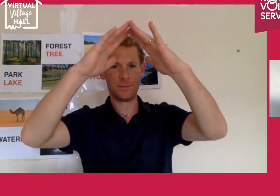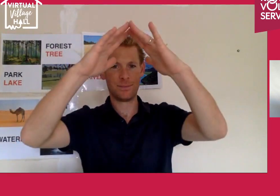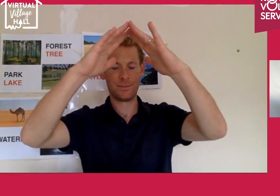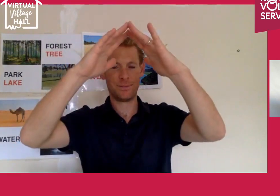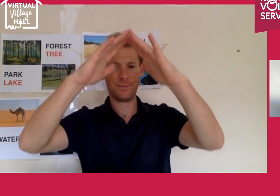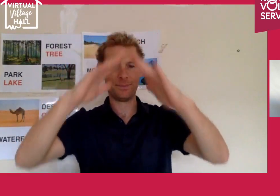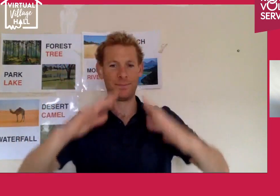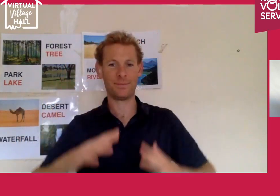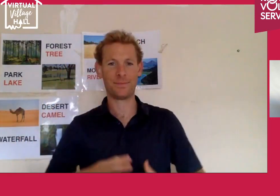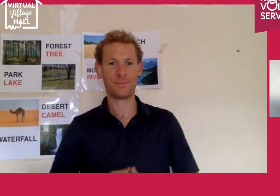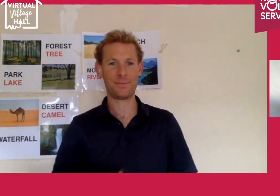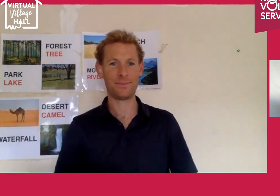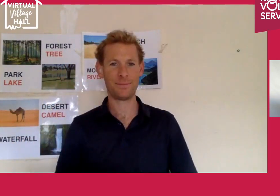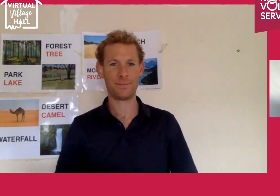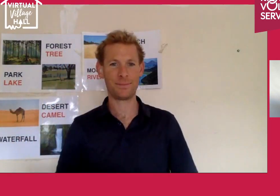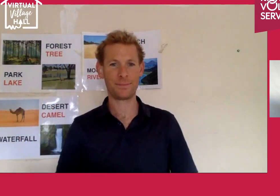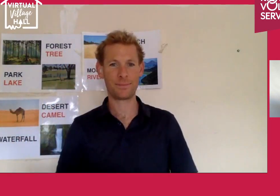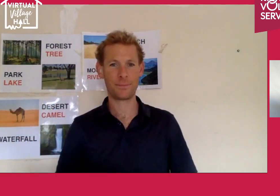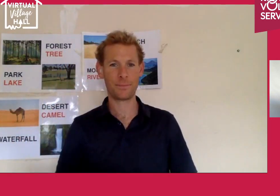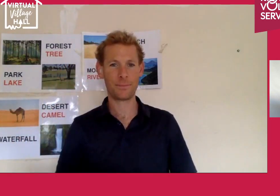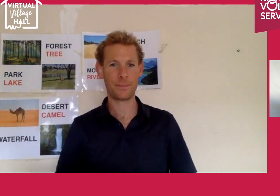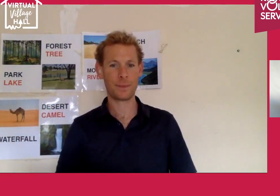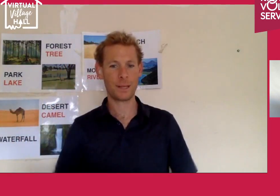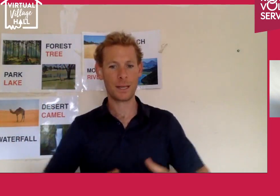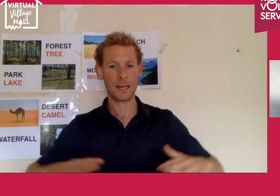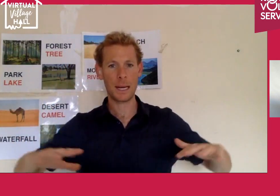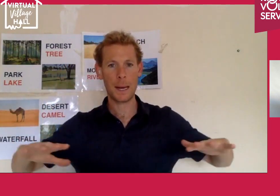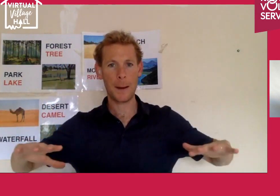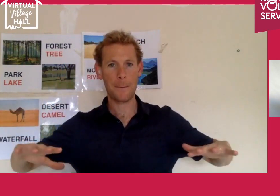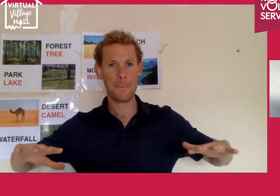Mountain. A rugged peak.